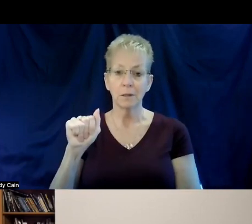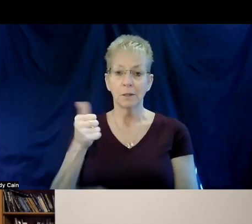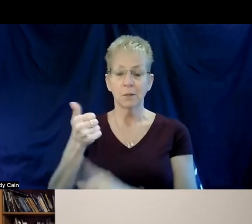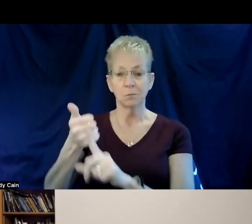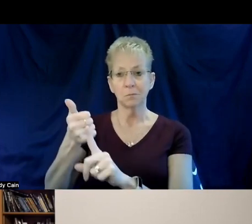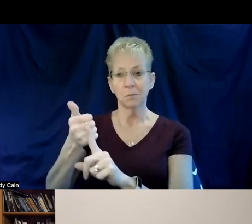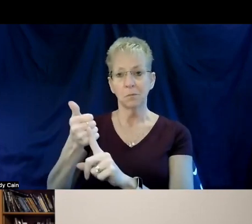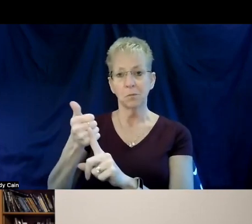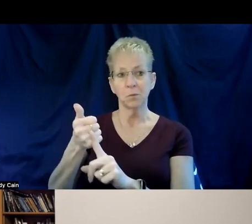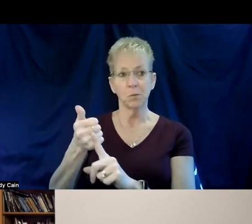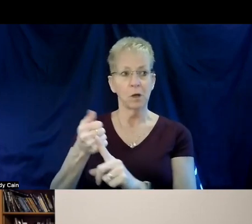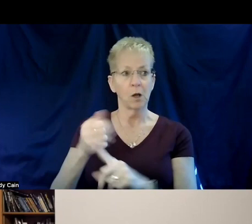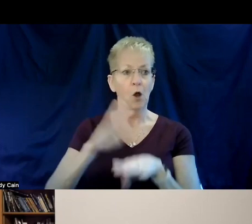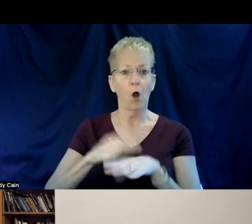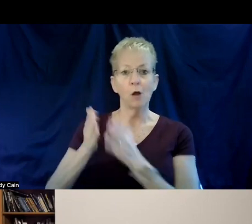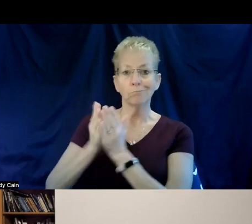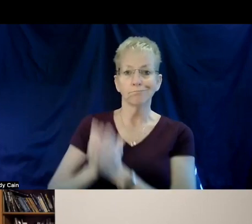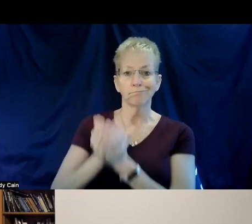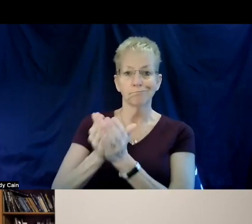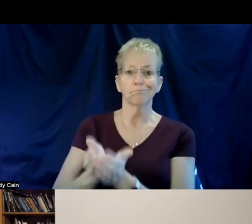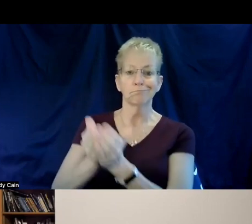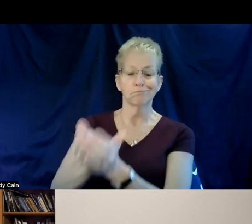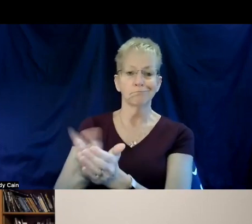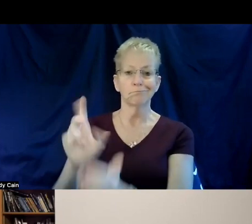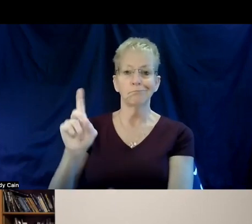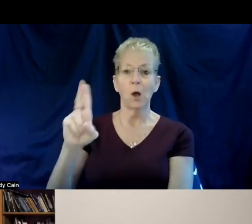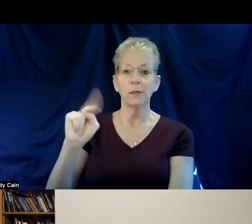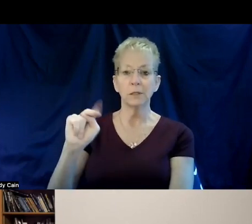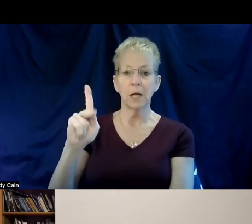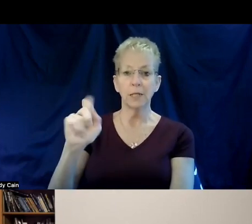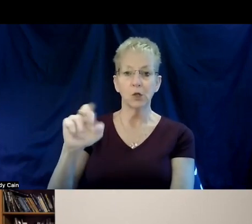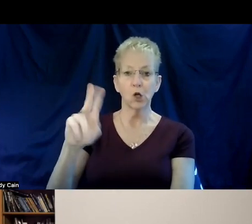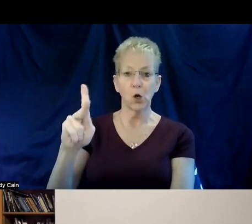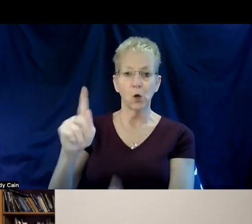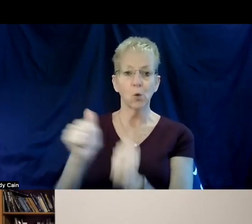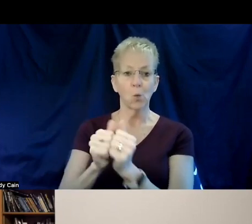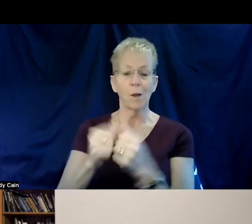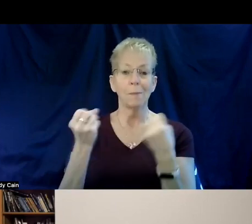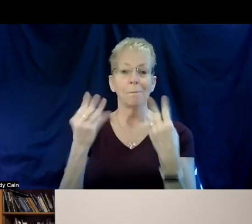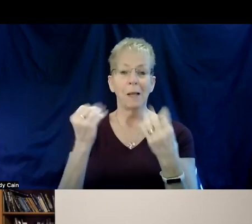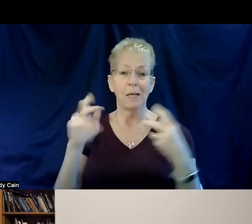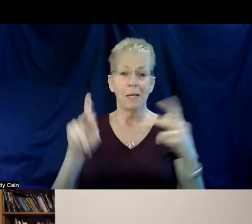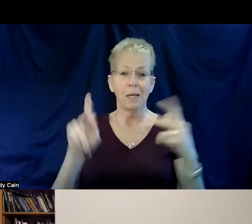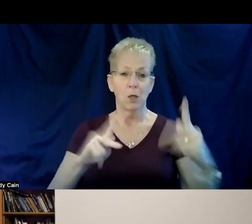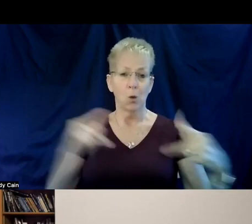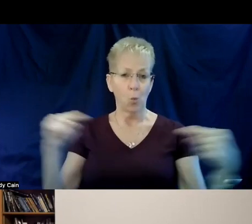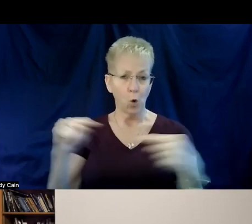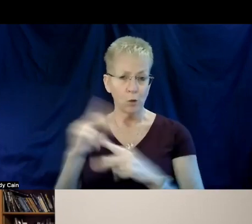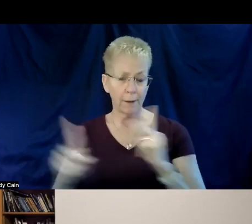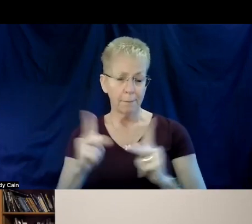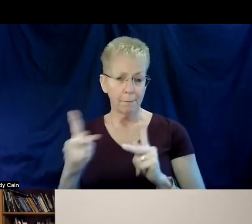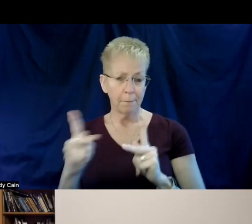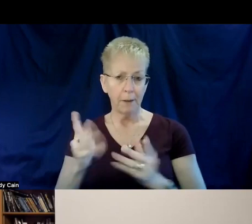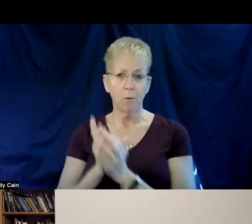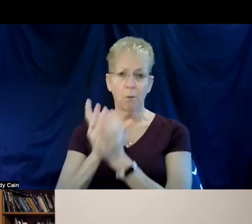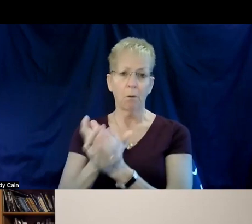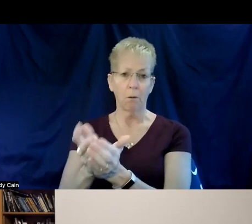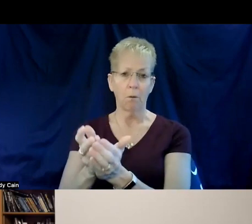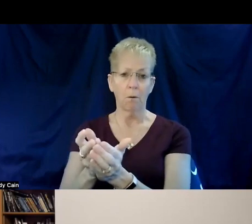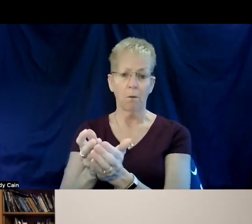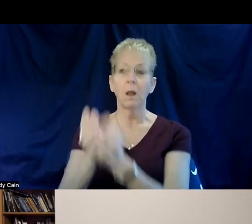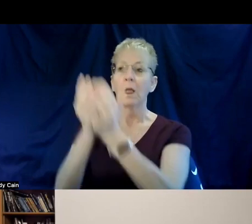put on a destroyer at Dunkirk with a lot of wounded on board. The destroyer was sunk, and she